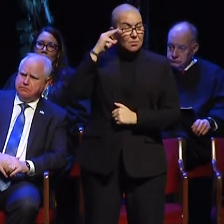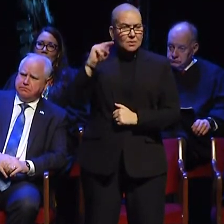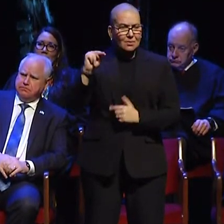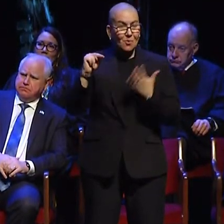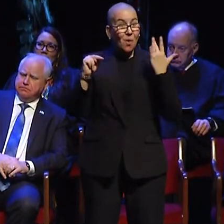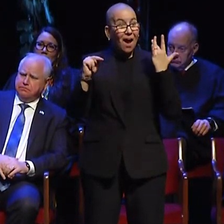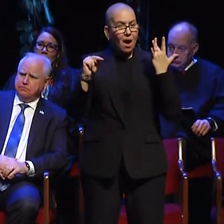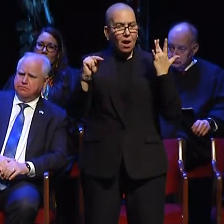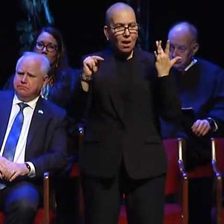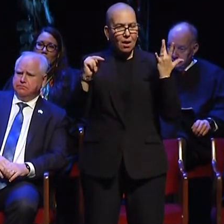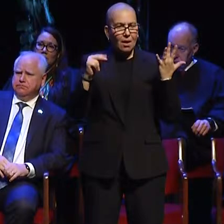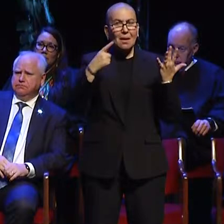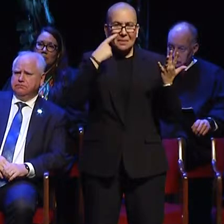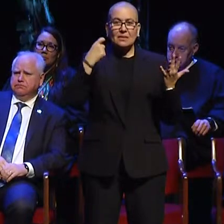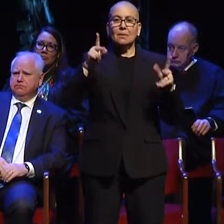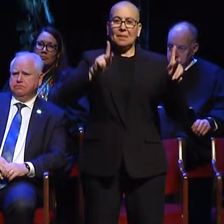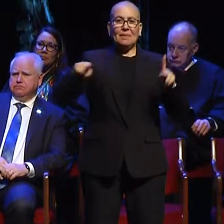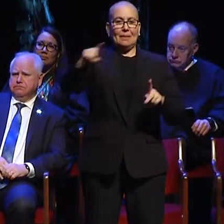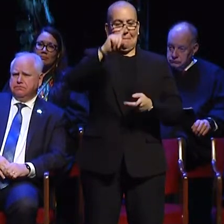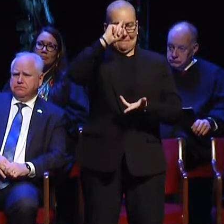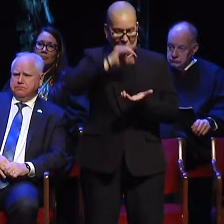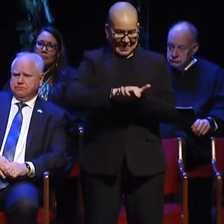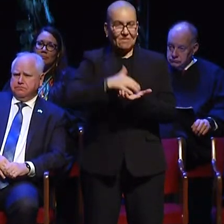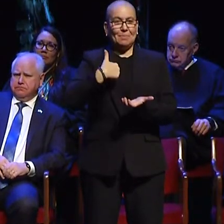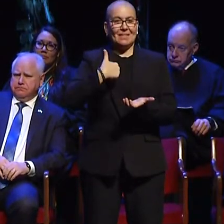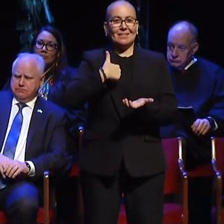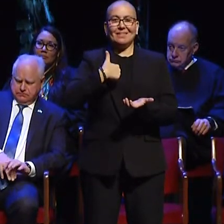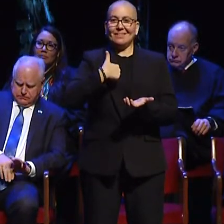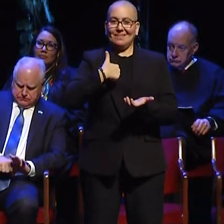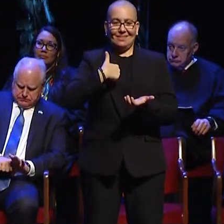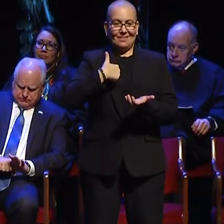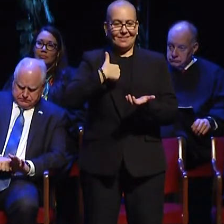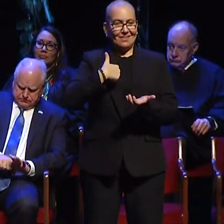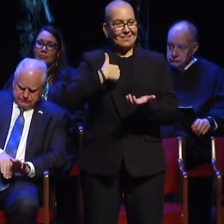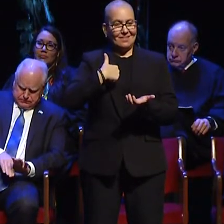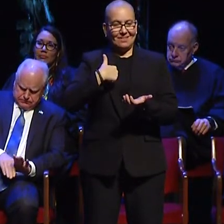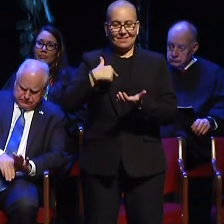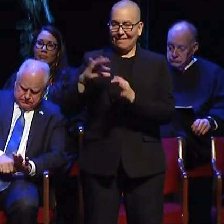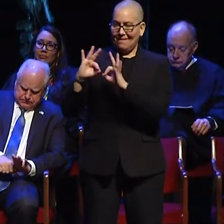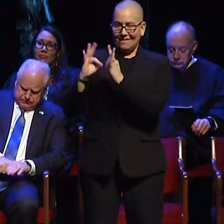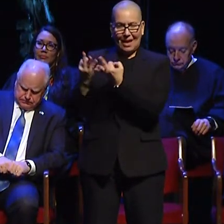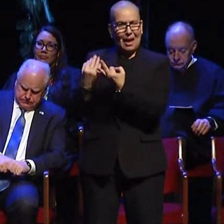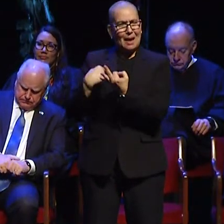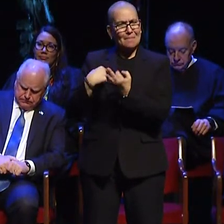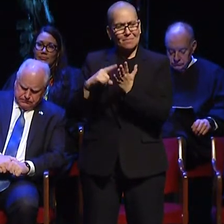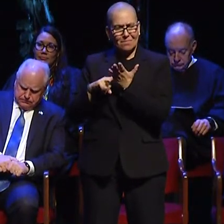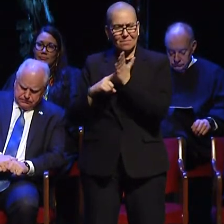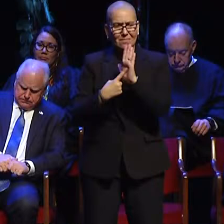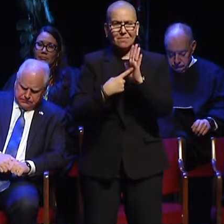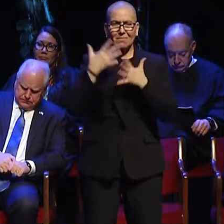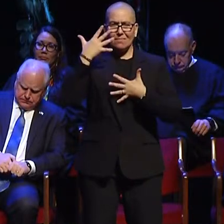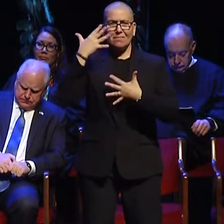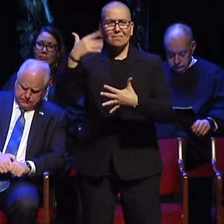who believed in me most. My family. My mom.